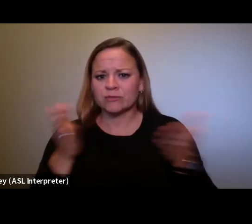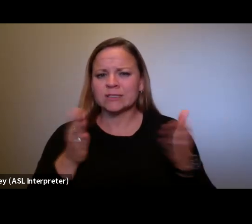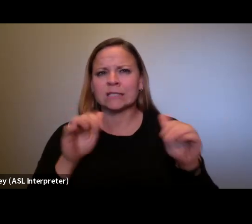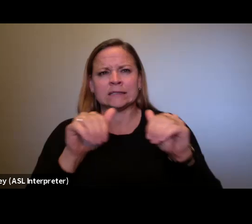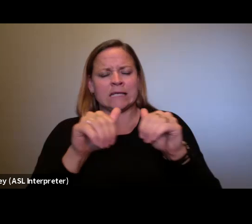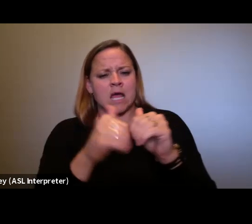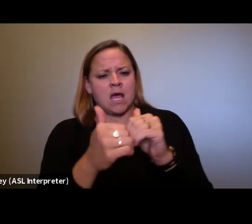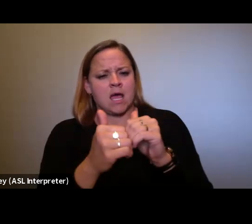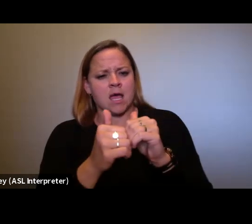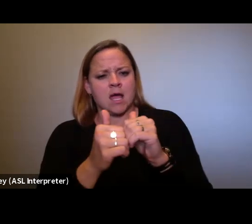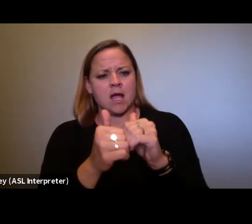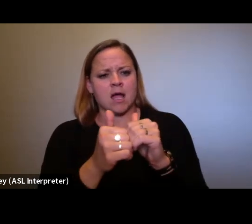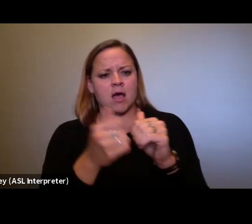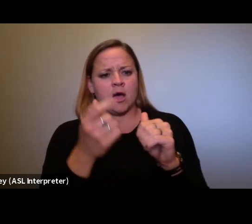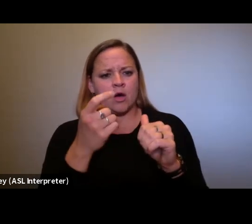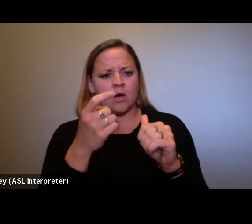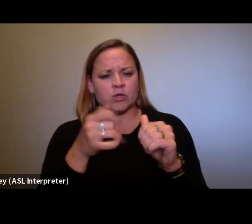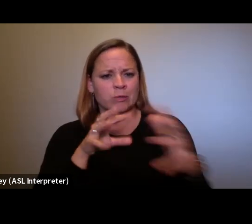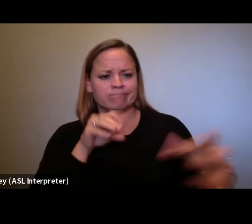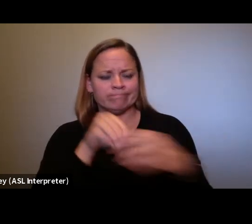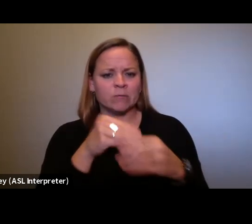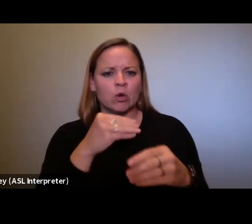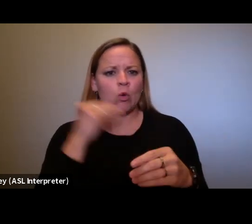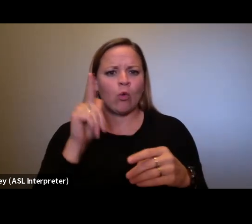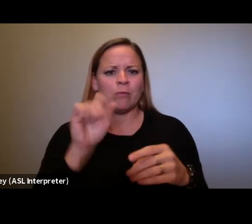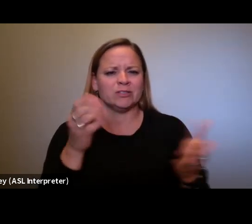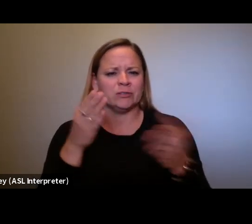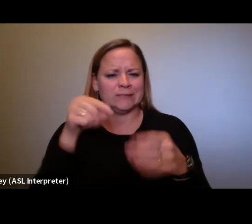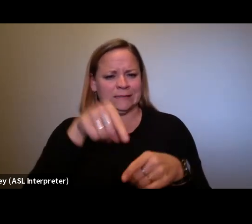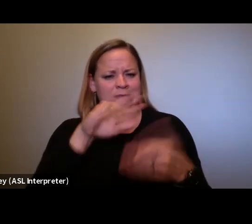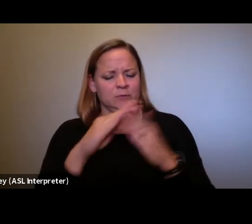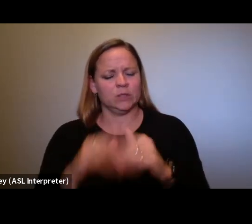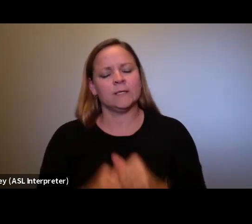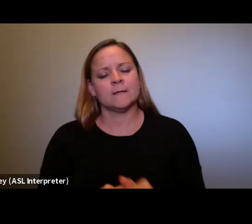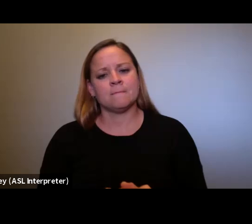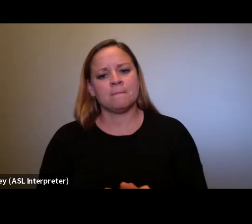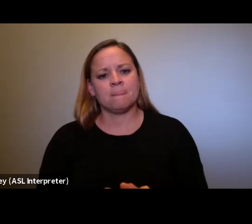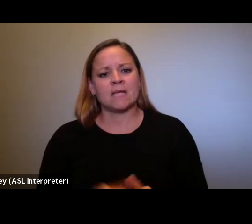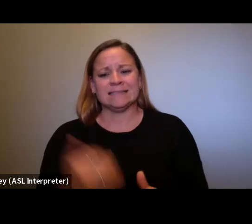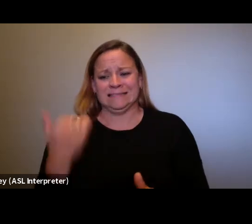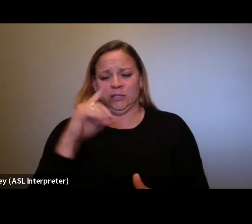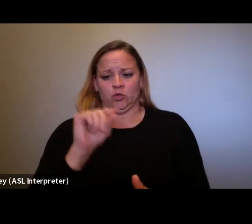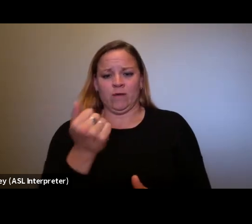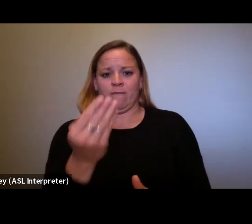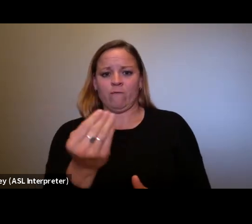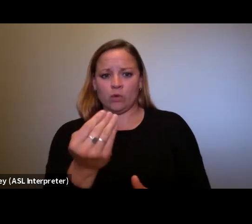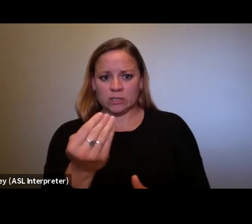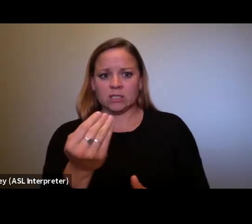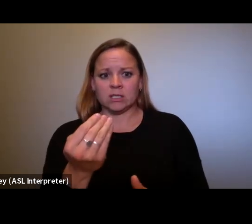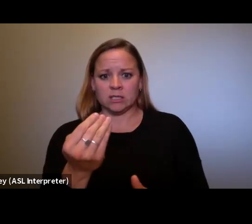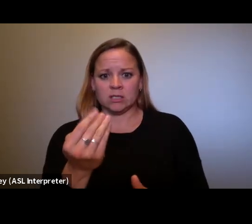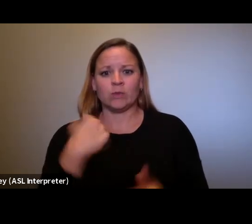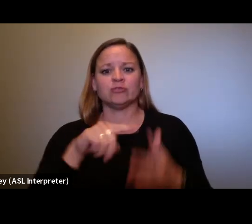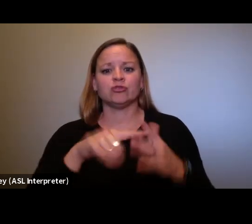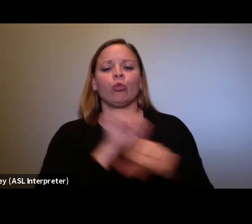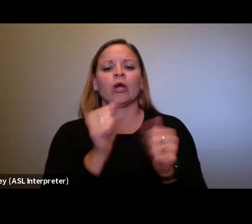into the homeless services in our community? So back in 2014, we started working